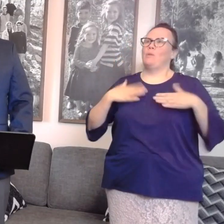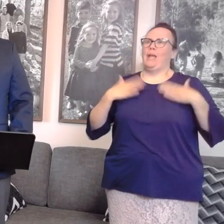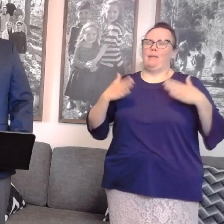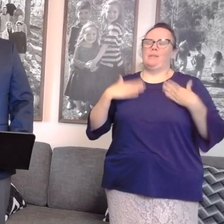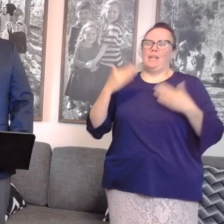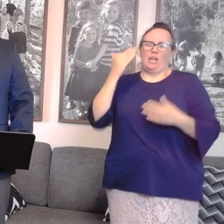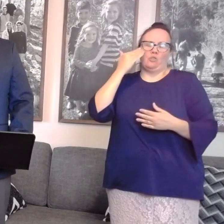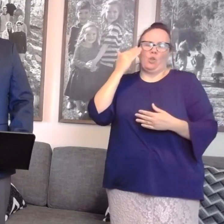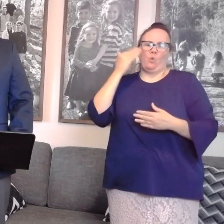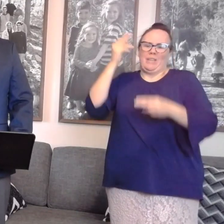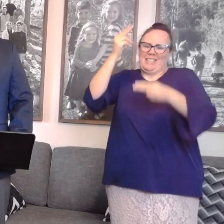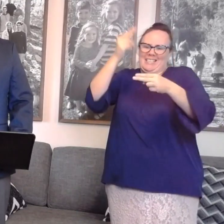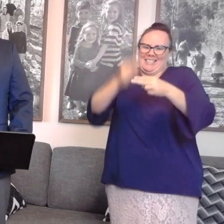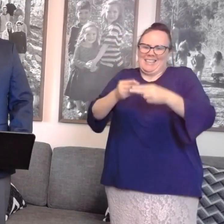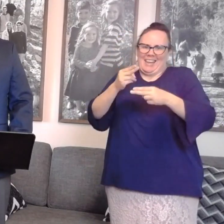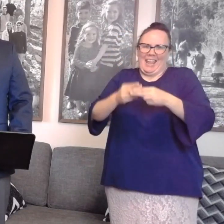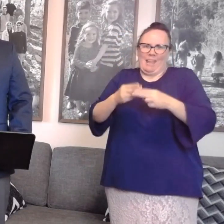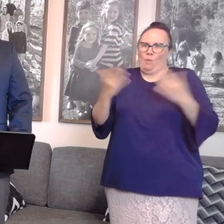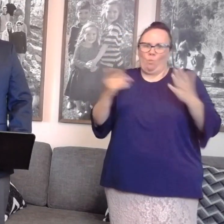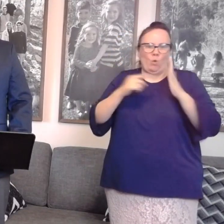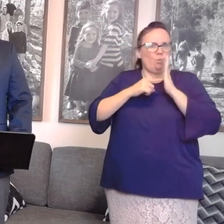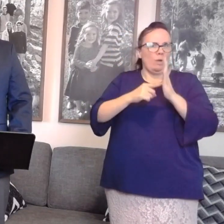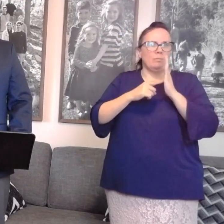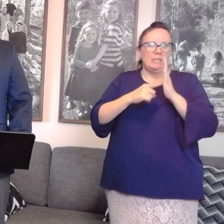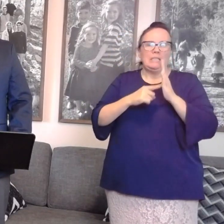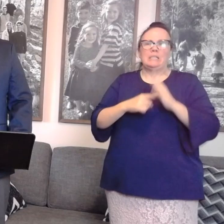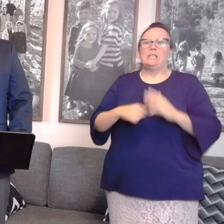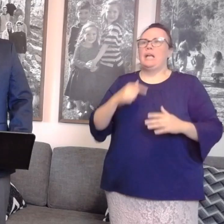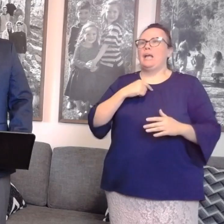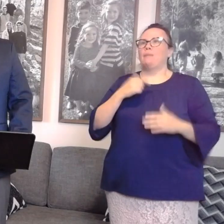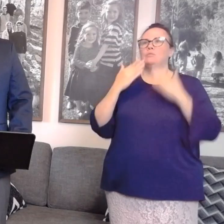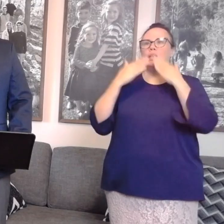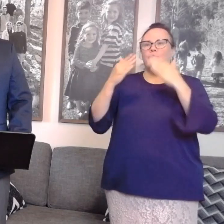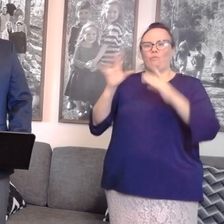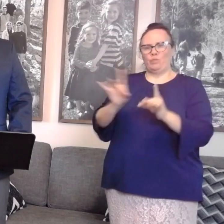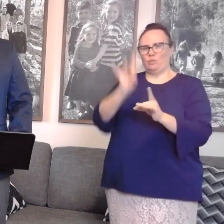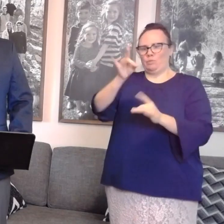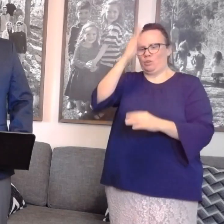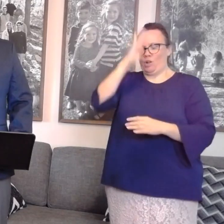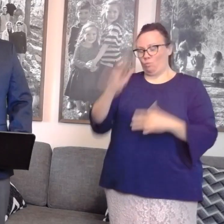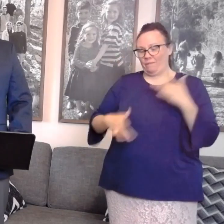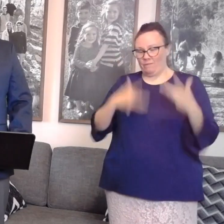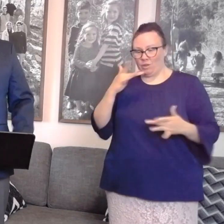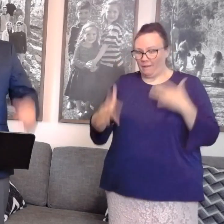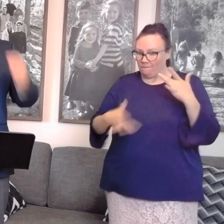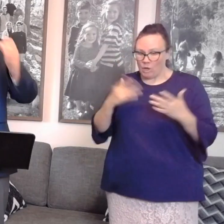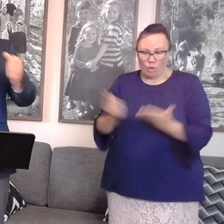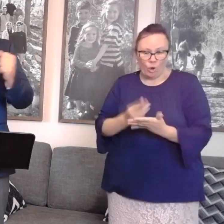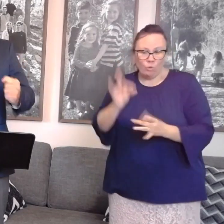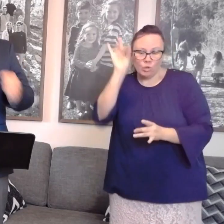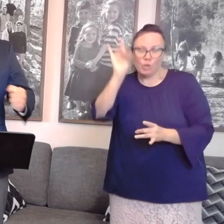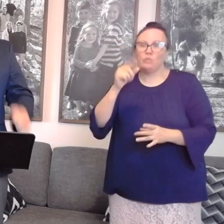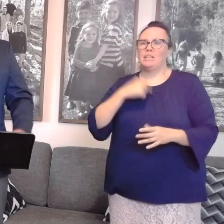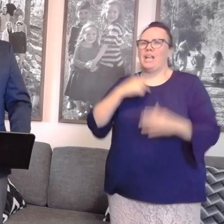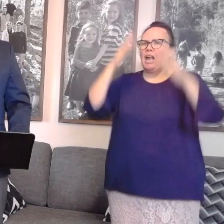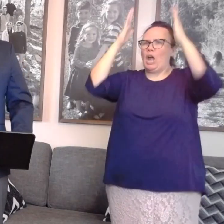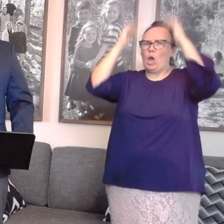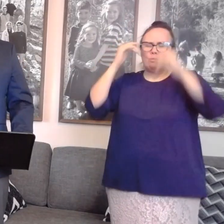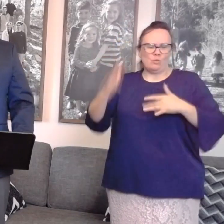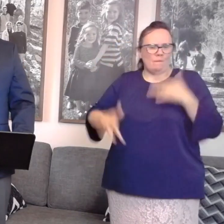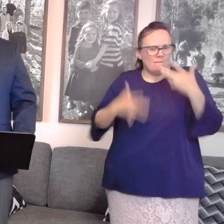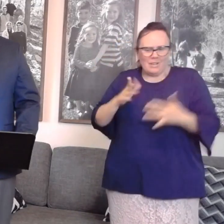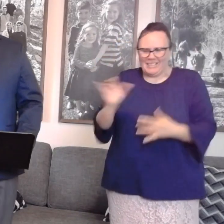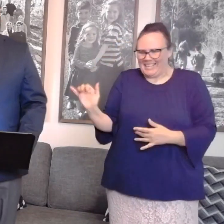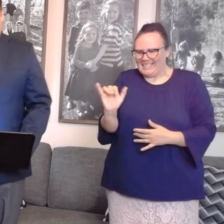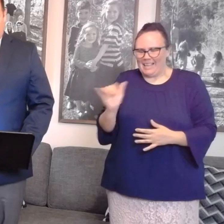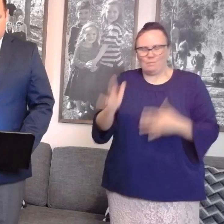what it represents, and just thank for the Spirit of God we felt. Man, I could feel the Holy Ghost. I hope that you felt it like we felt it,